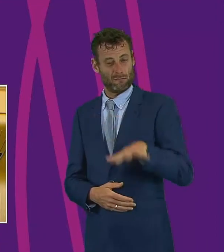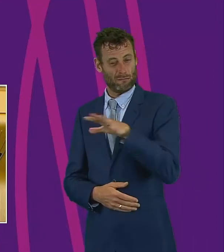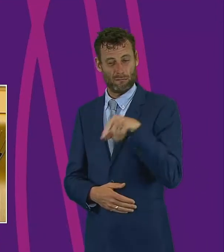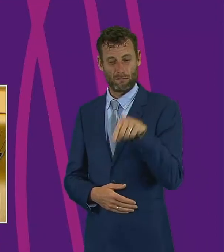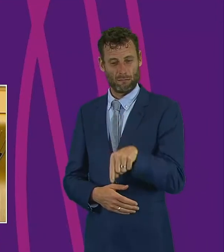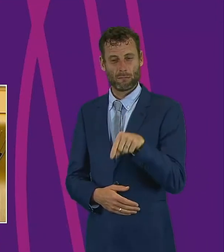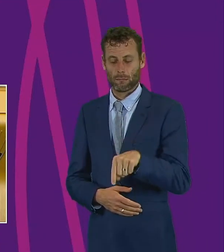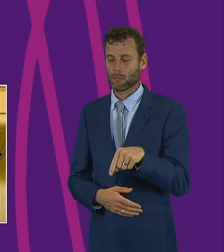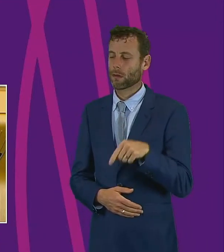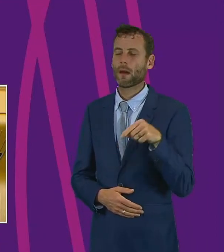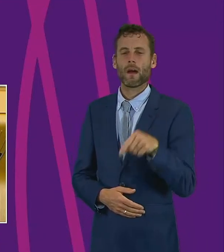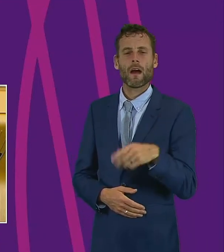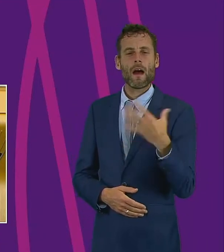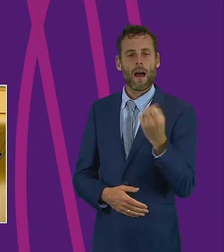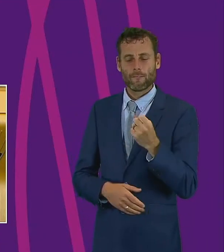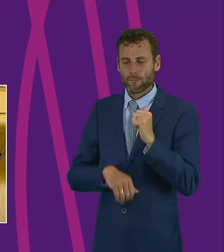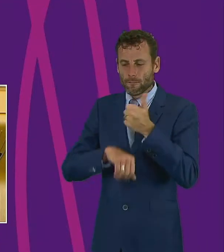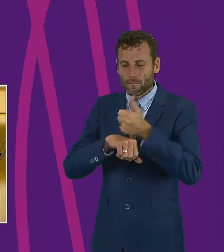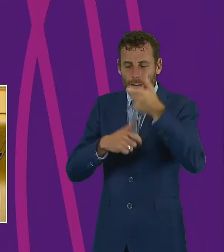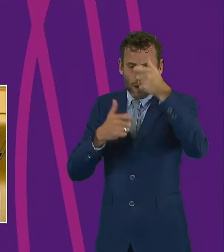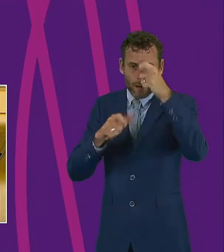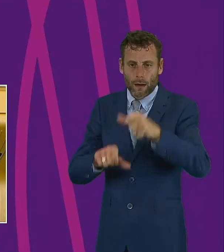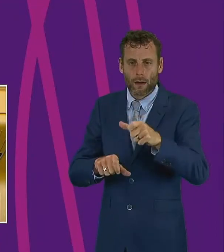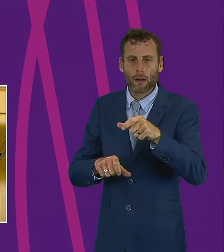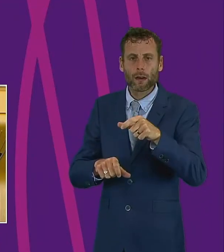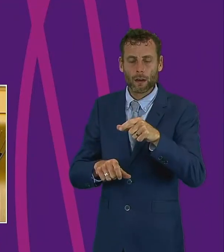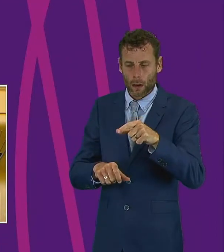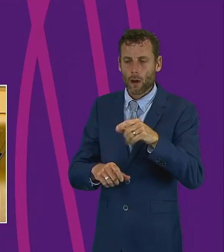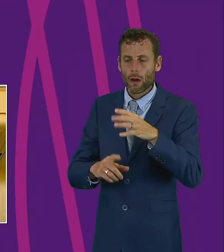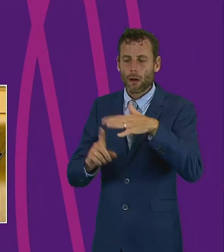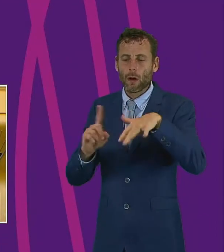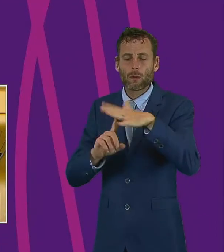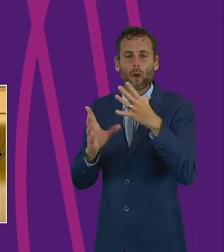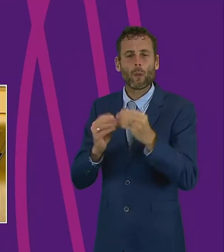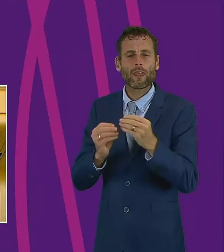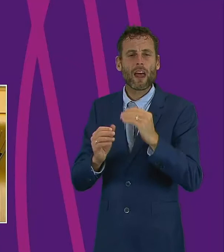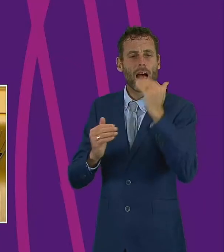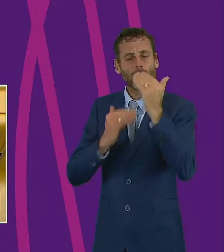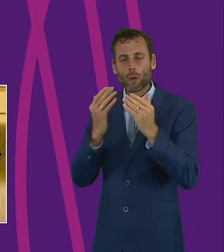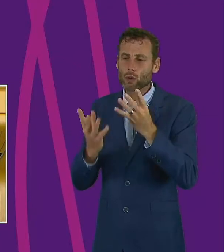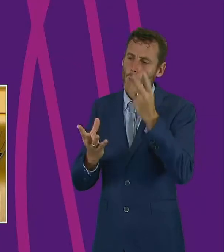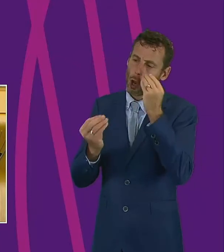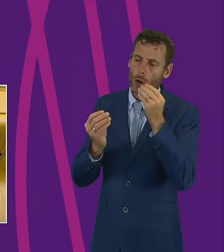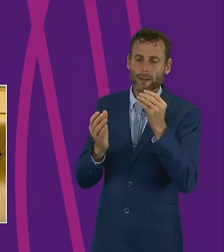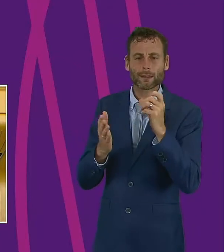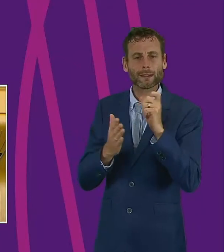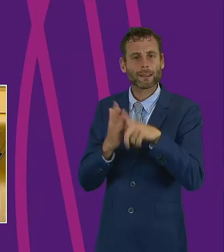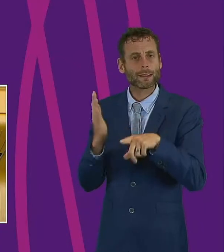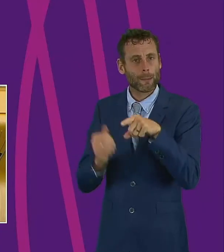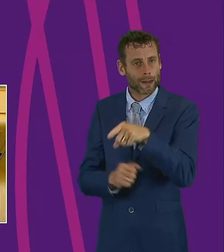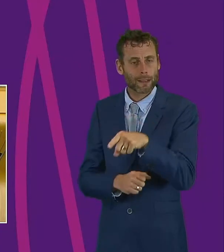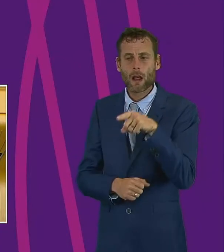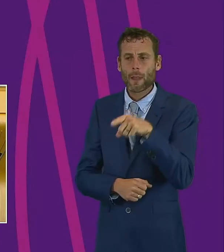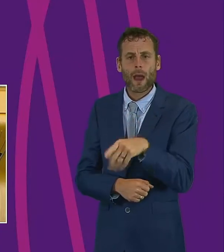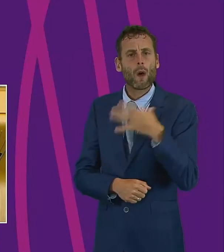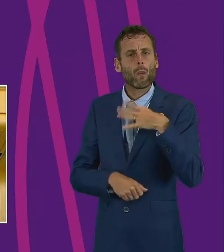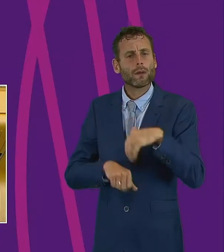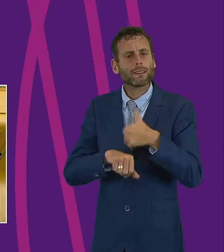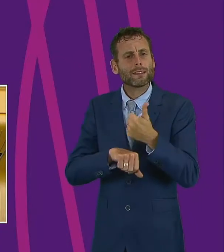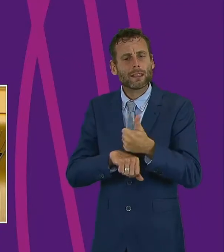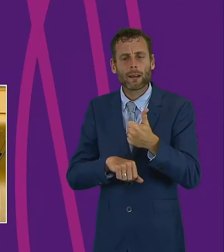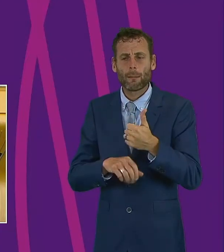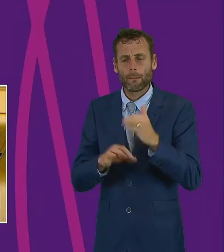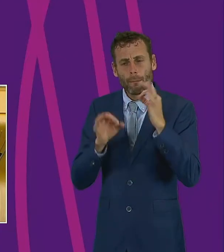Camp Hill residential community supporting adults living with learning disabilities. They are keen to see guidance for visiting arrangements, including